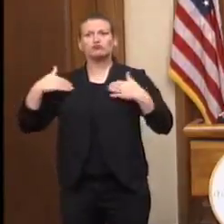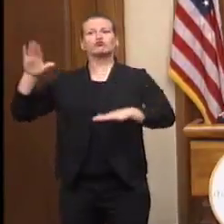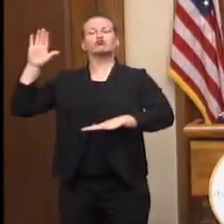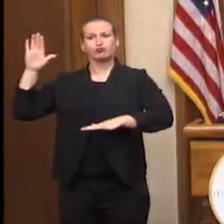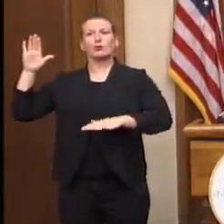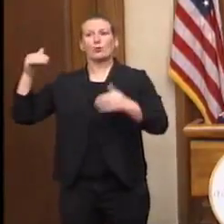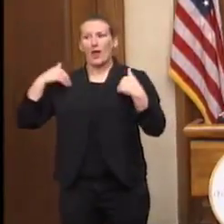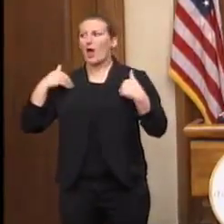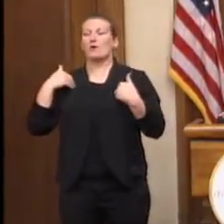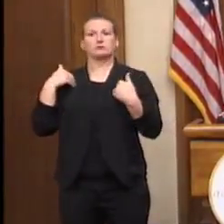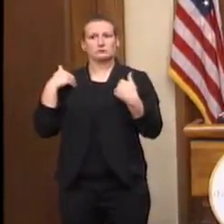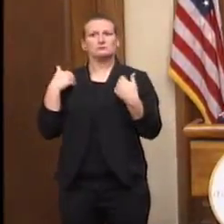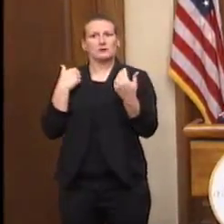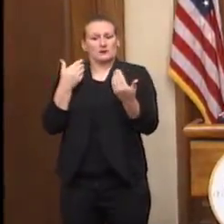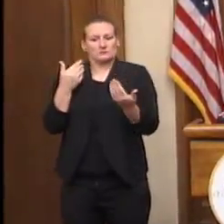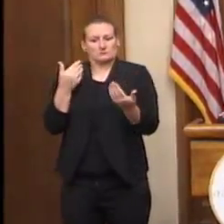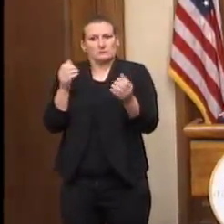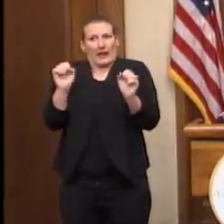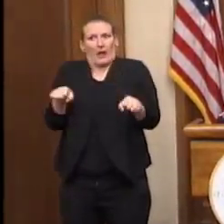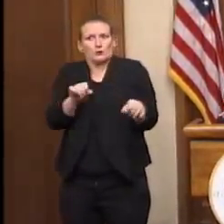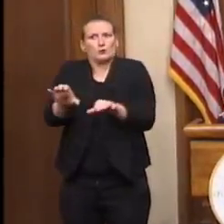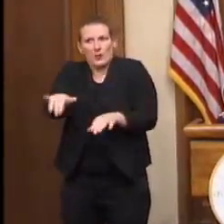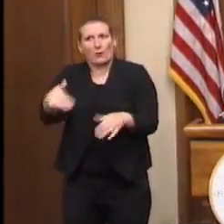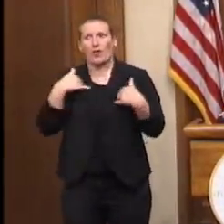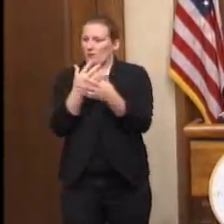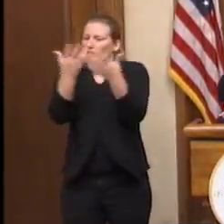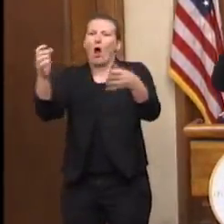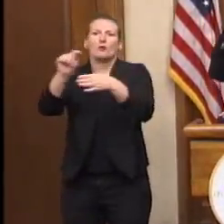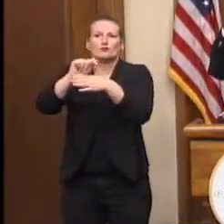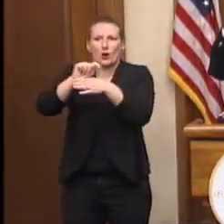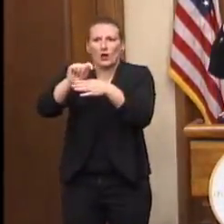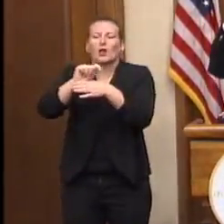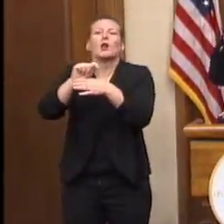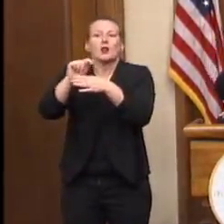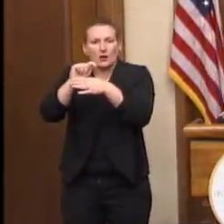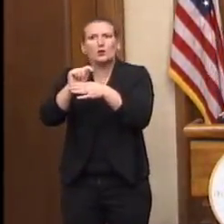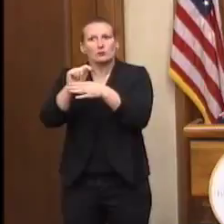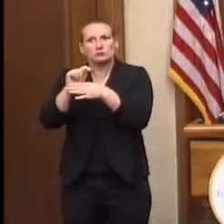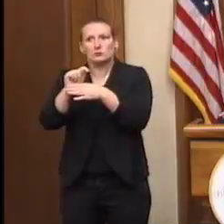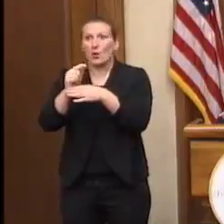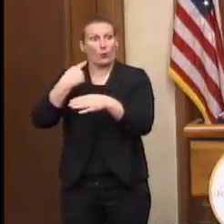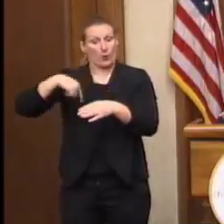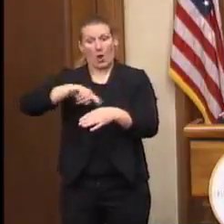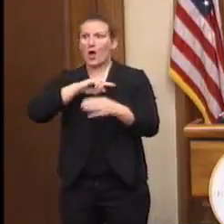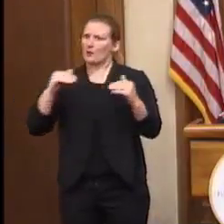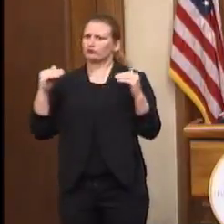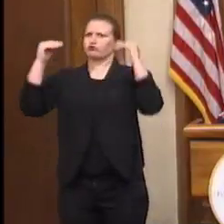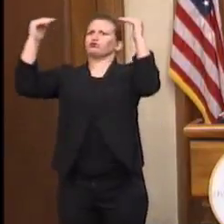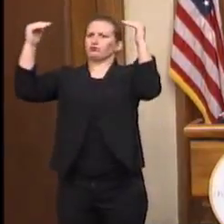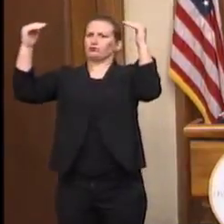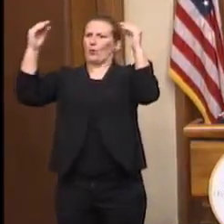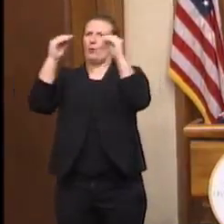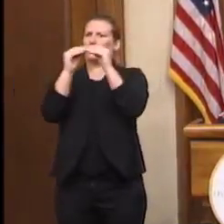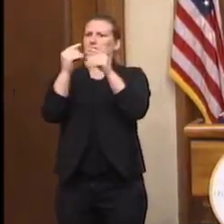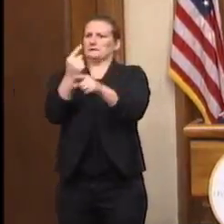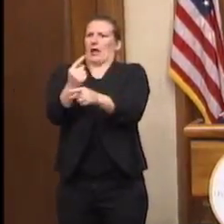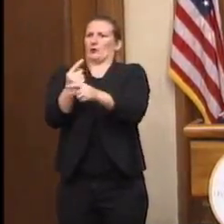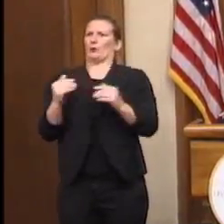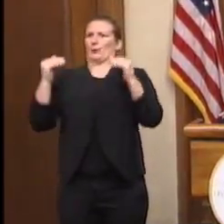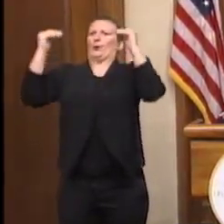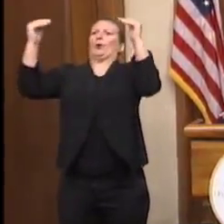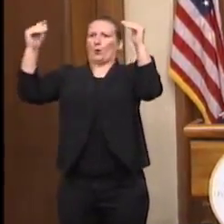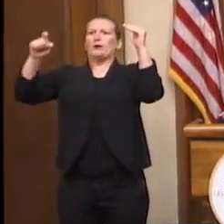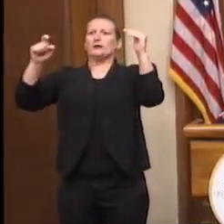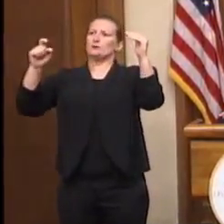and we have a lot of training that really would indicate what we should be. We are held to a higher standard, and we should be, and we need to live up to that.